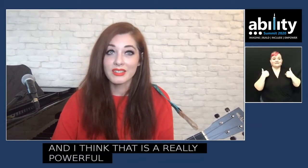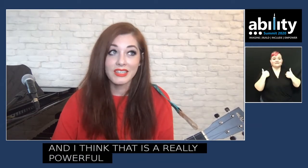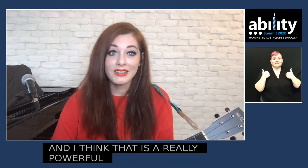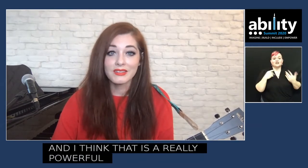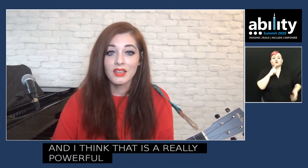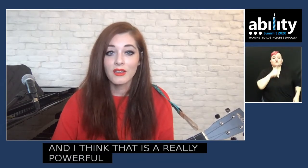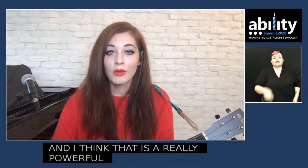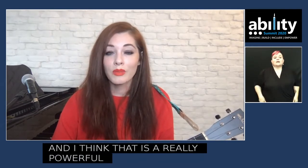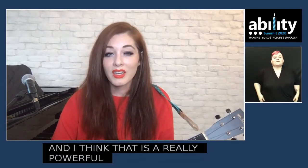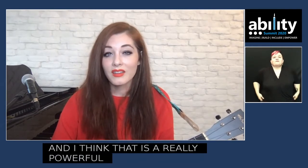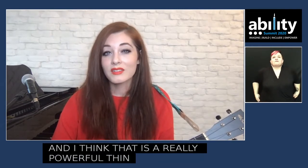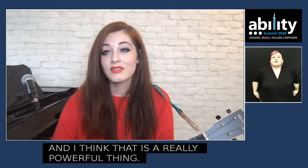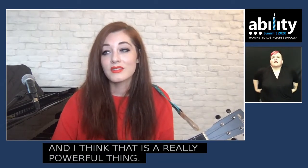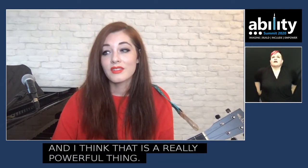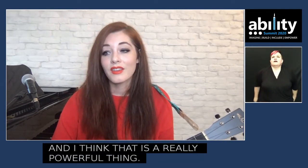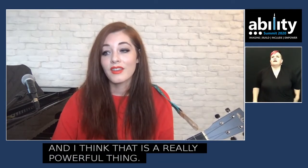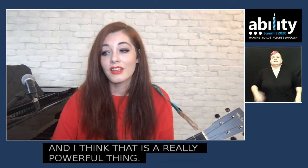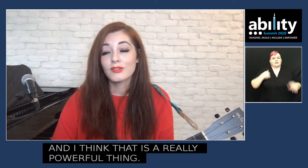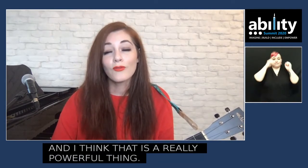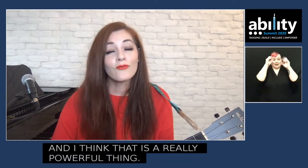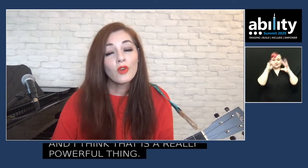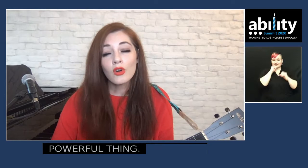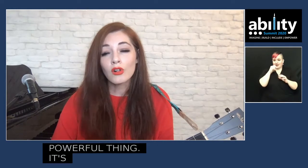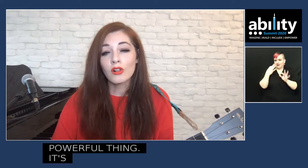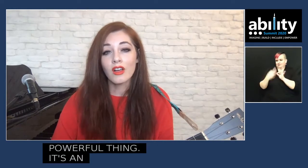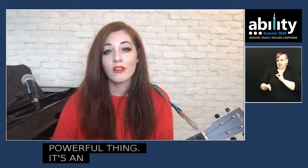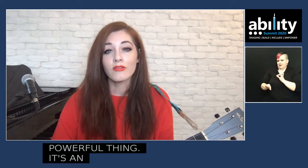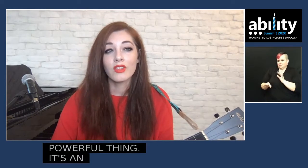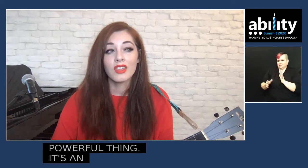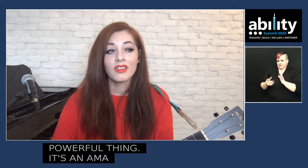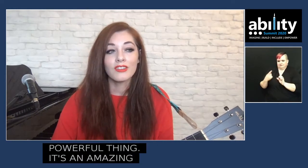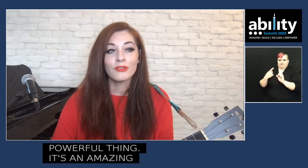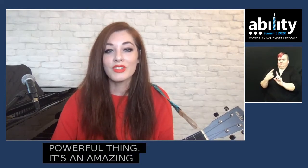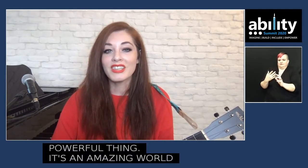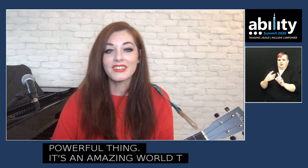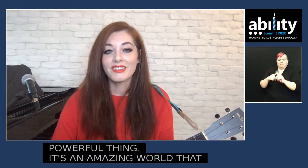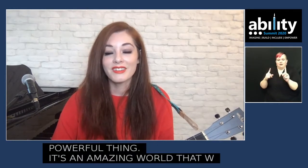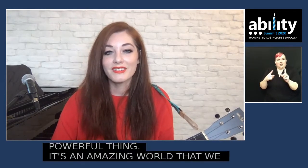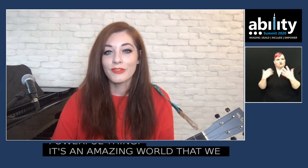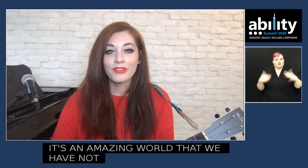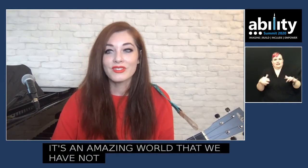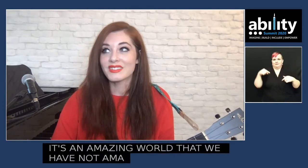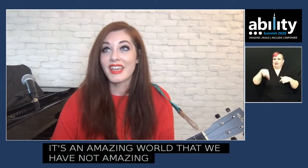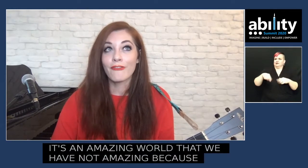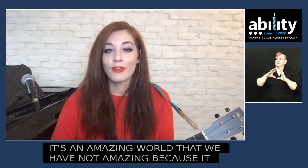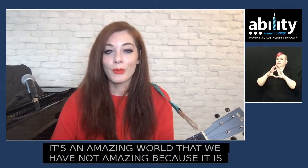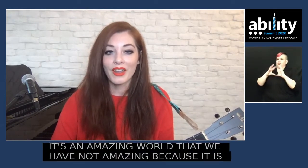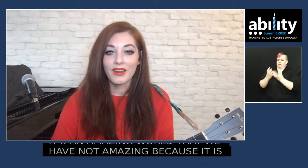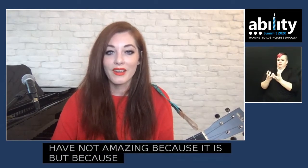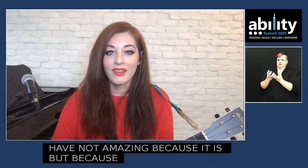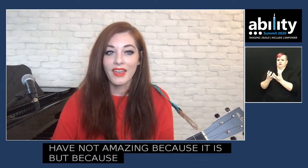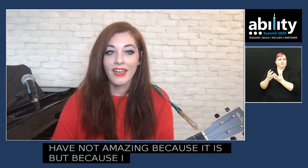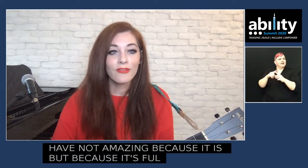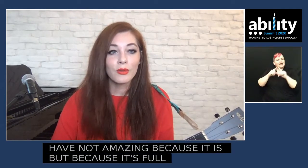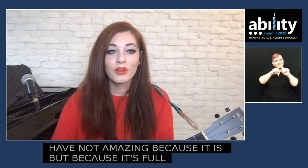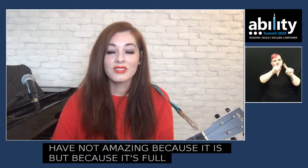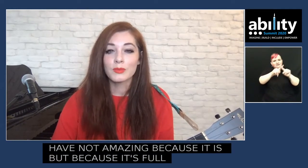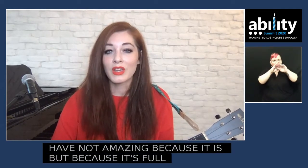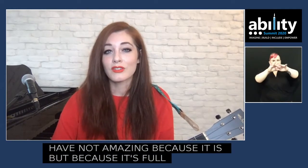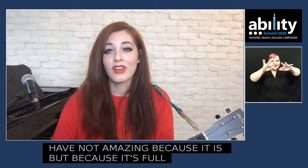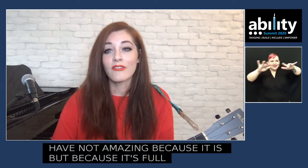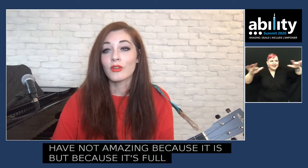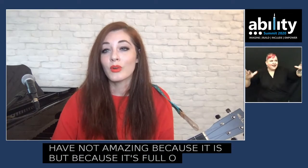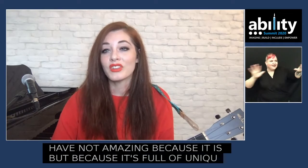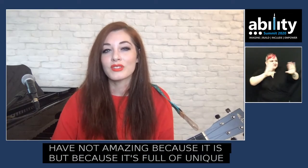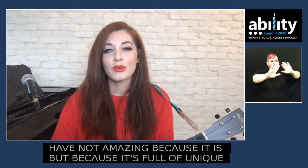not because it is, but because it's full of unique differences everywhere. Everyone